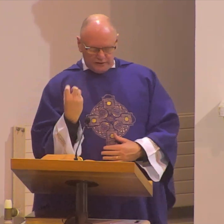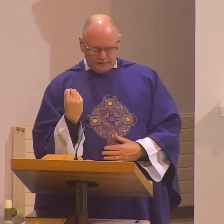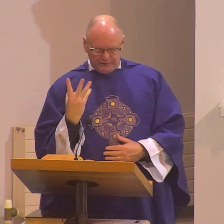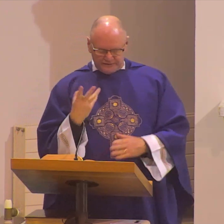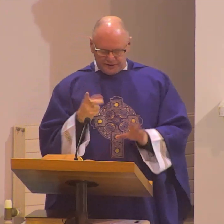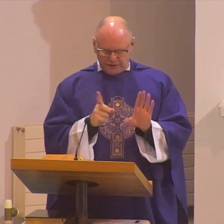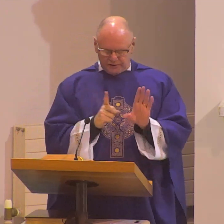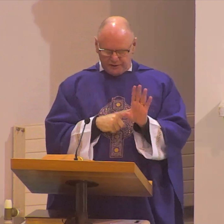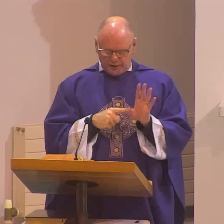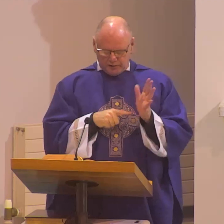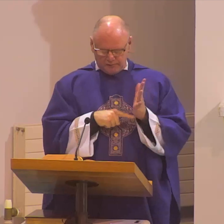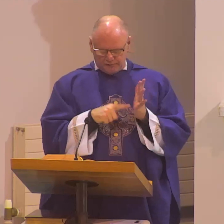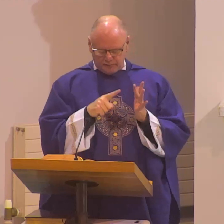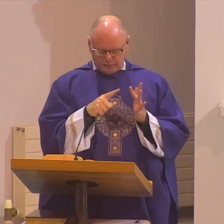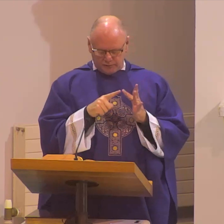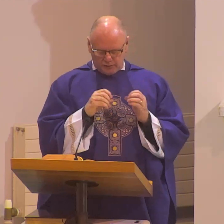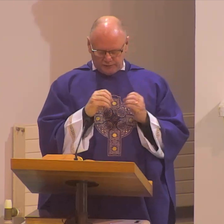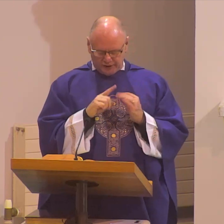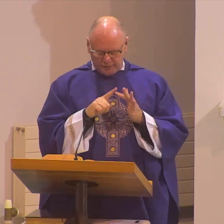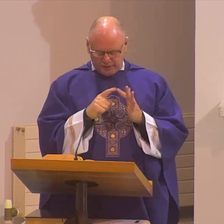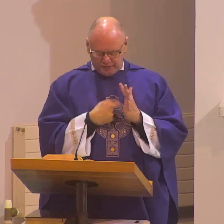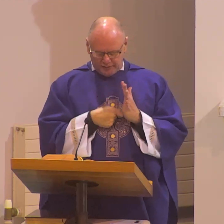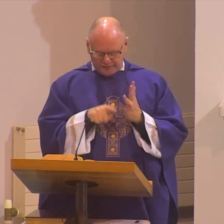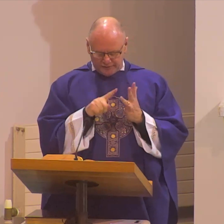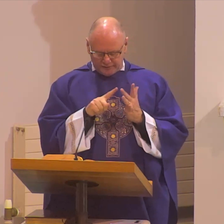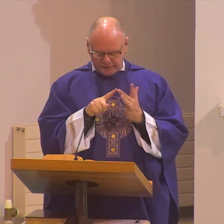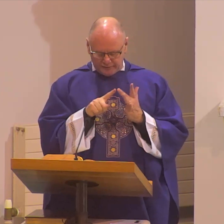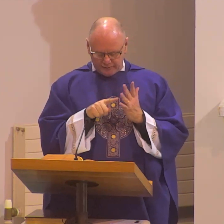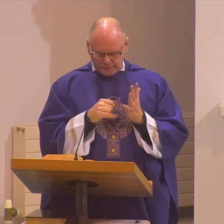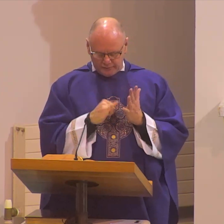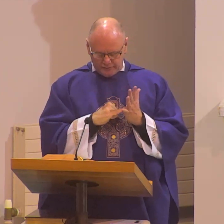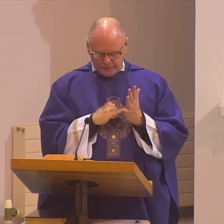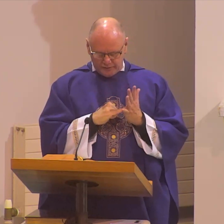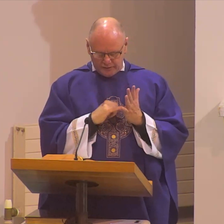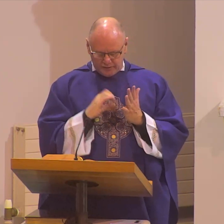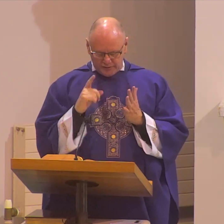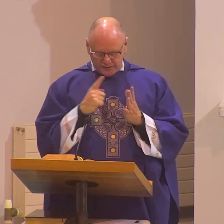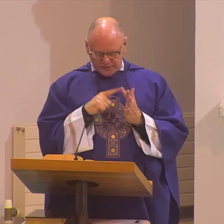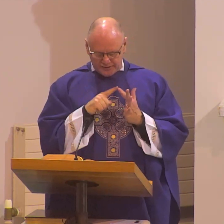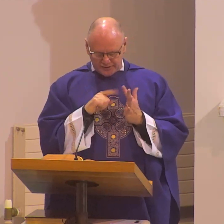In the 15th year of Tiberius,